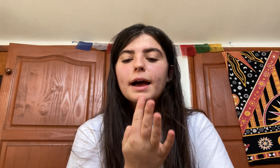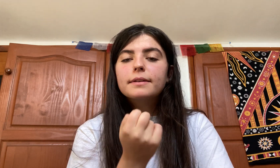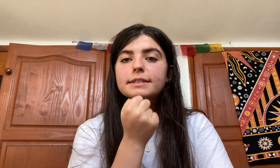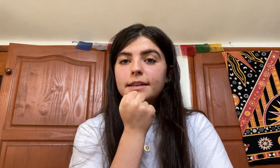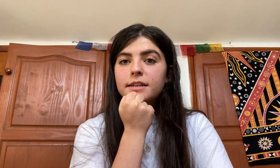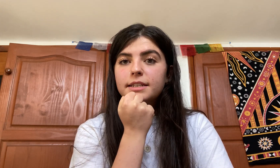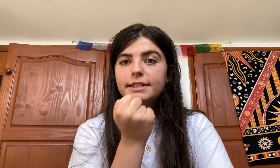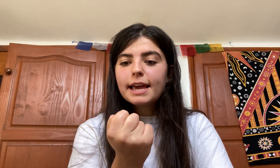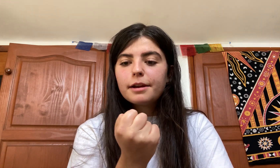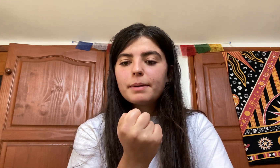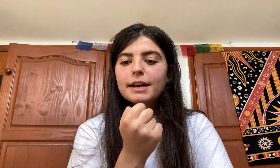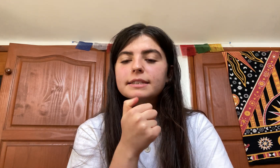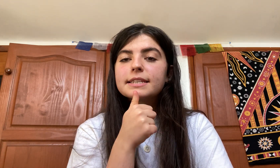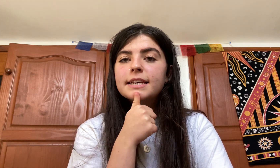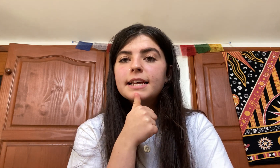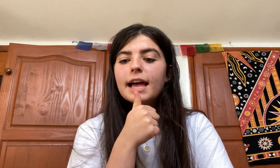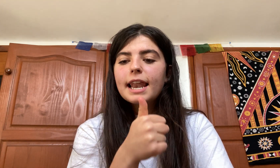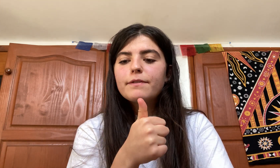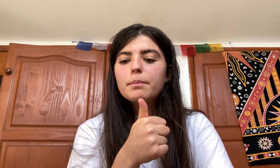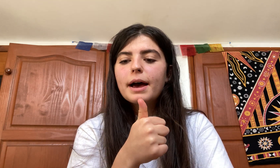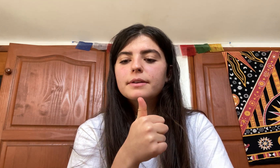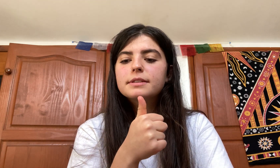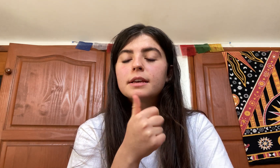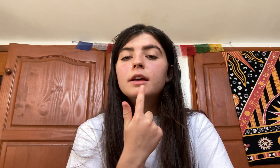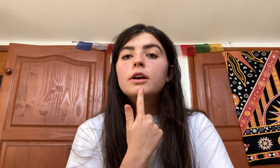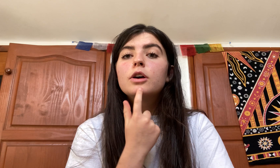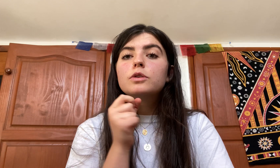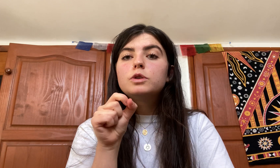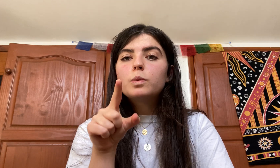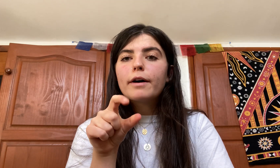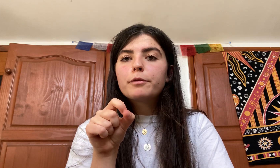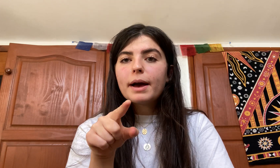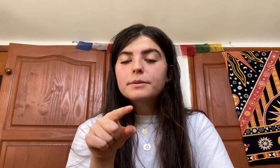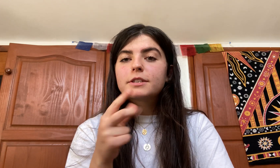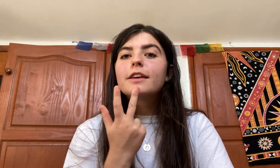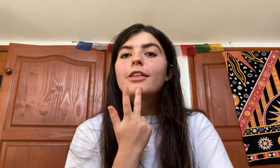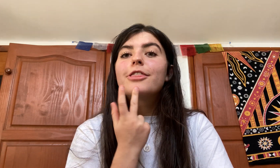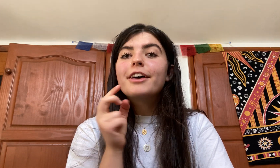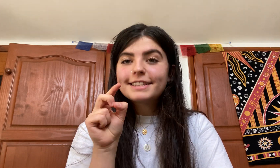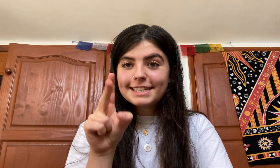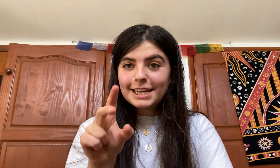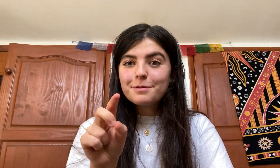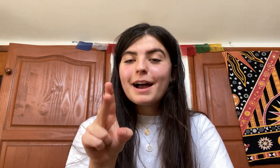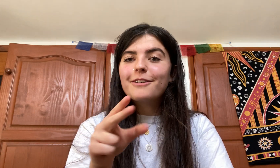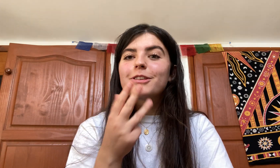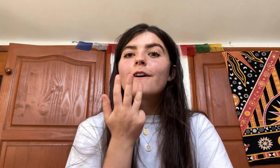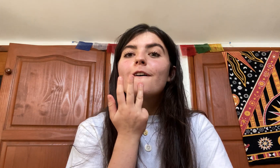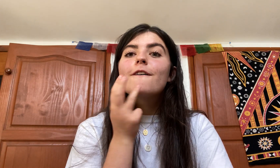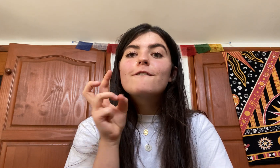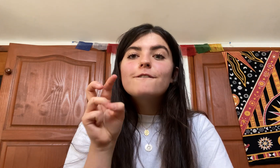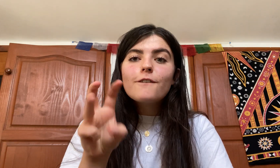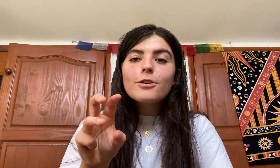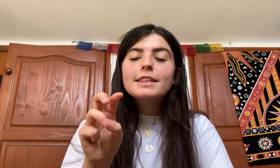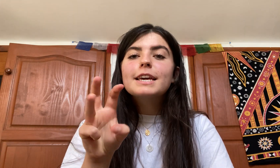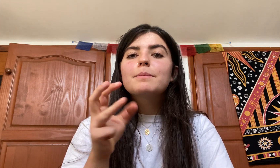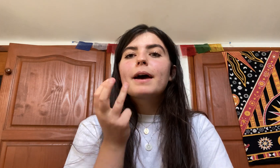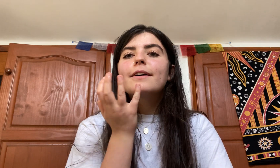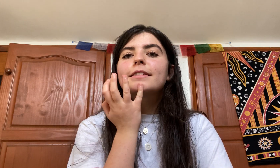£9, £10, £11, £12, £13, £14,